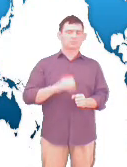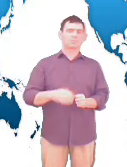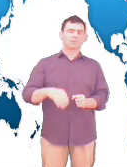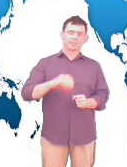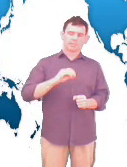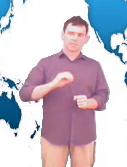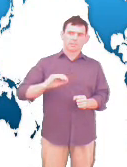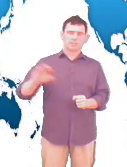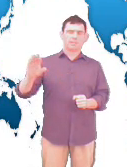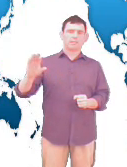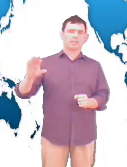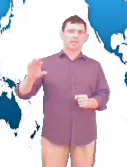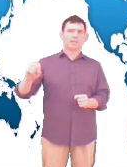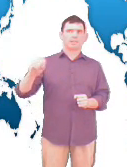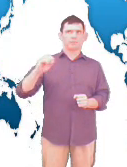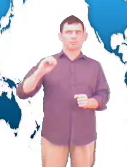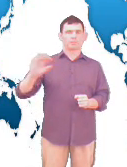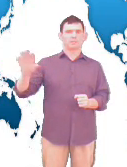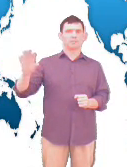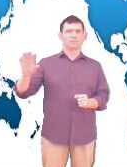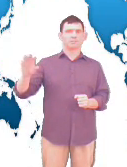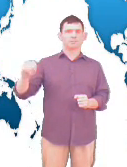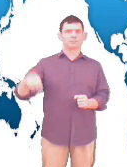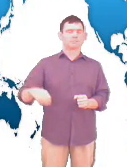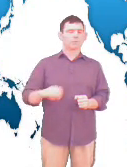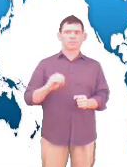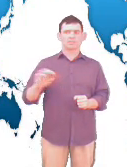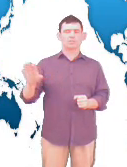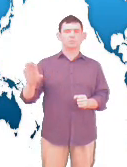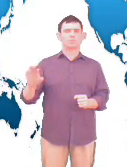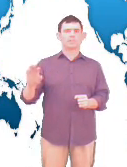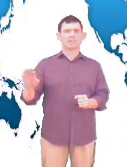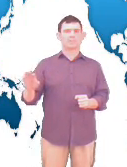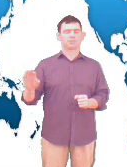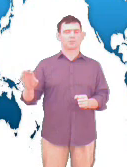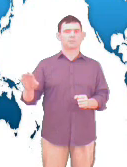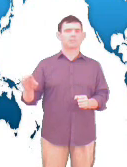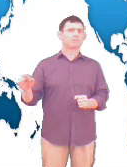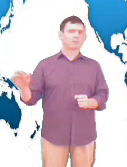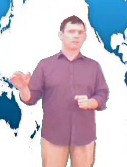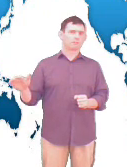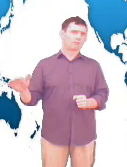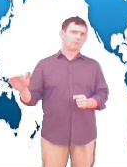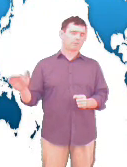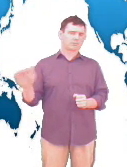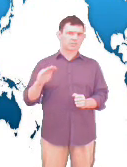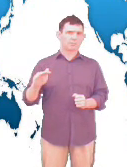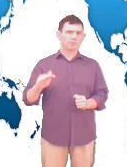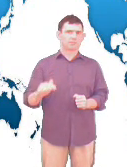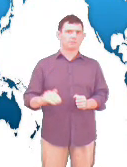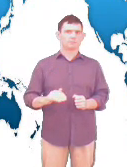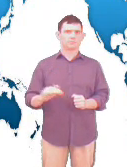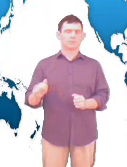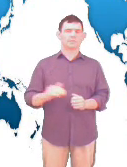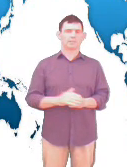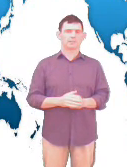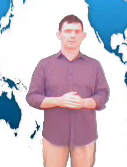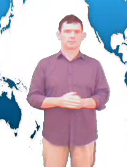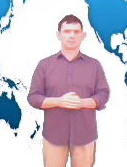Just by thinking ahead of what you'd like to do, what excuses you have normally for stopping you doing that.